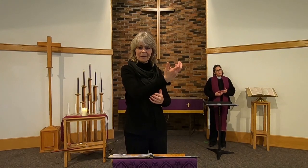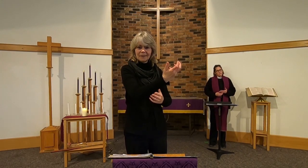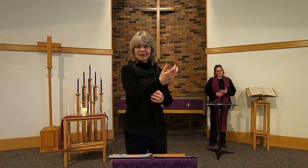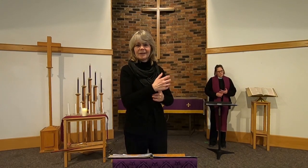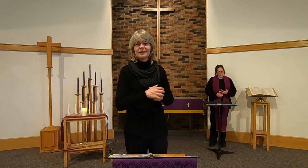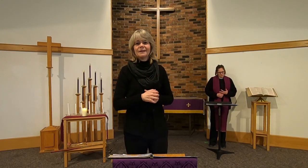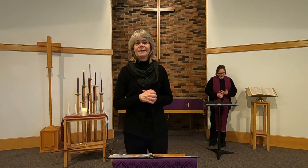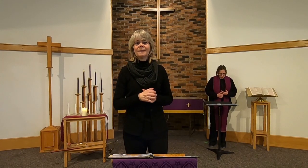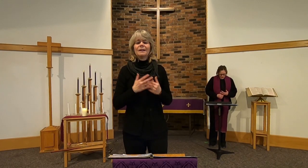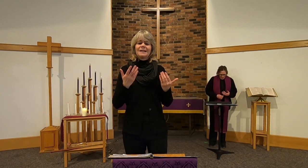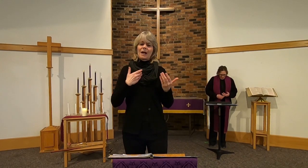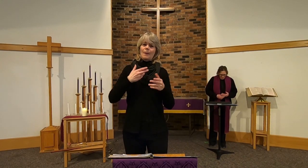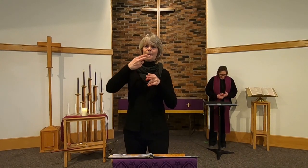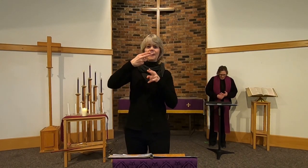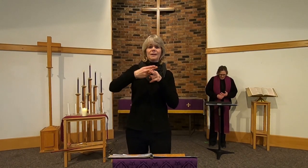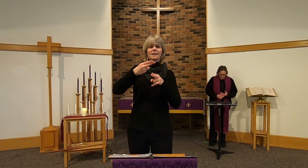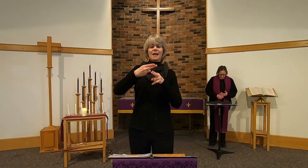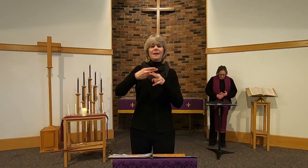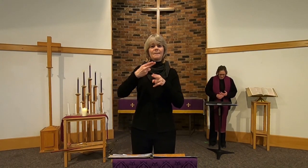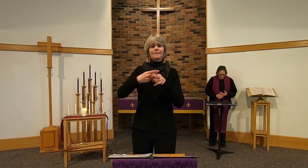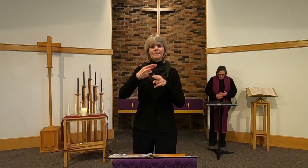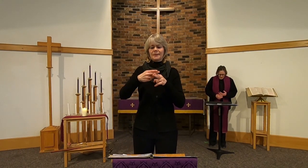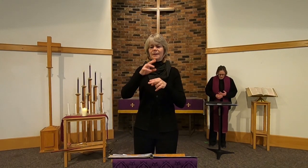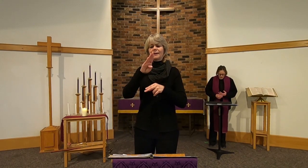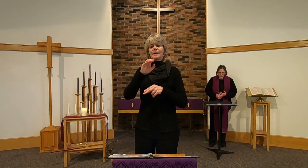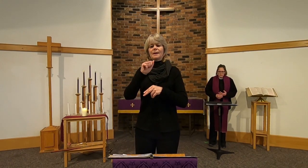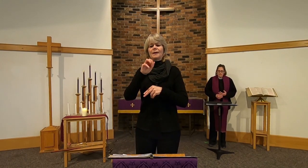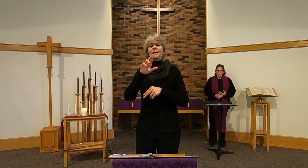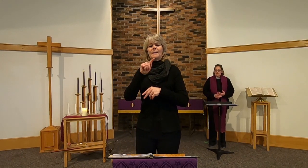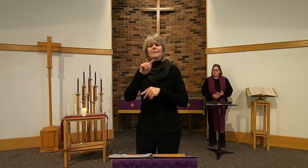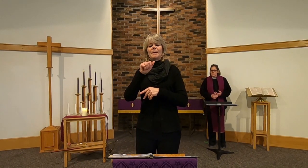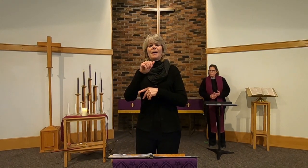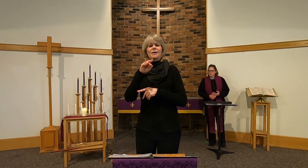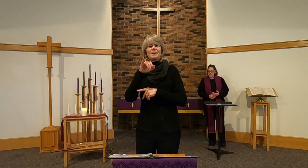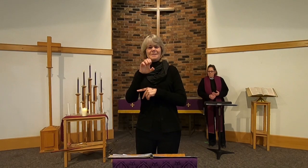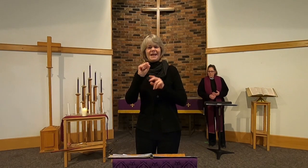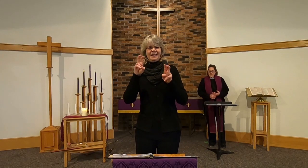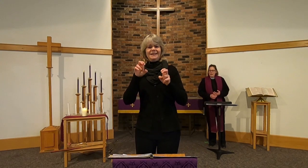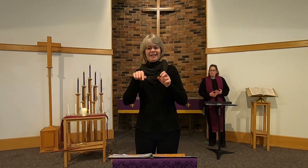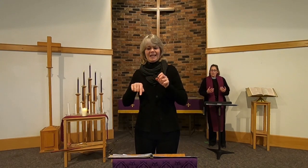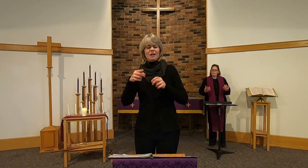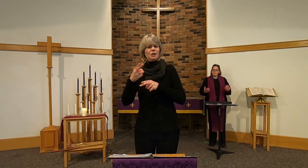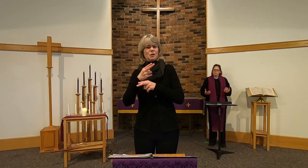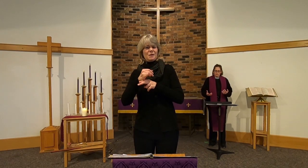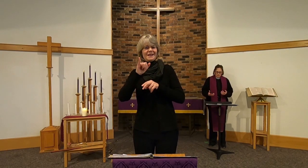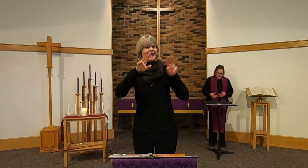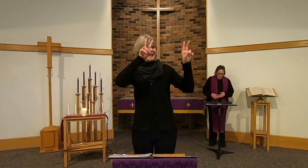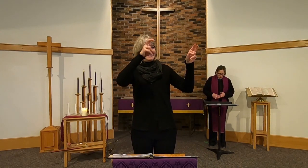Now, the name, the title that Bartimaeus was using, Son of David,